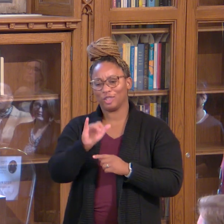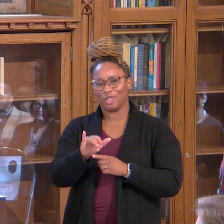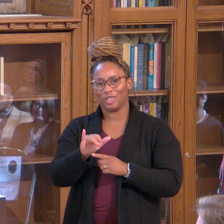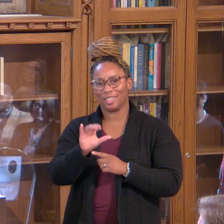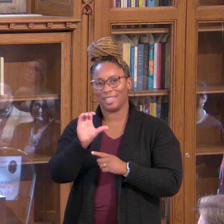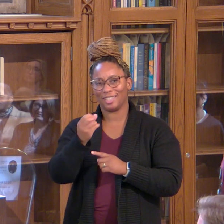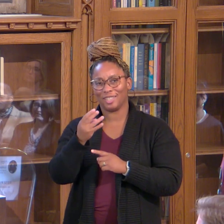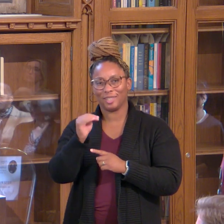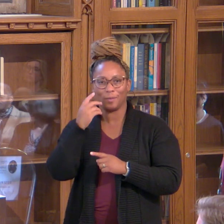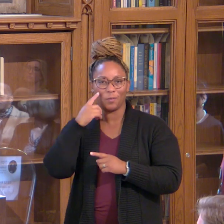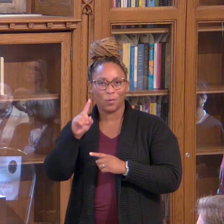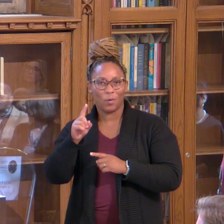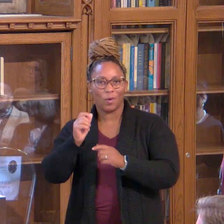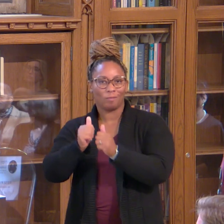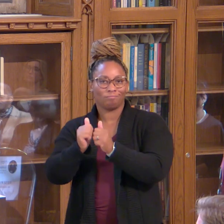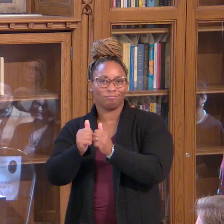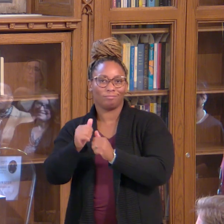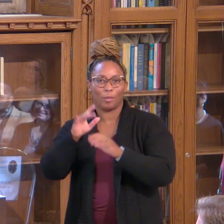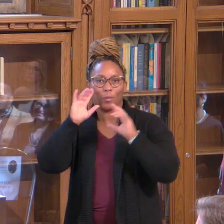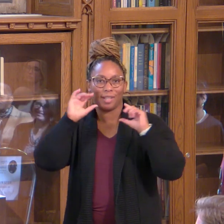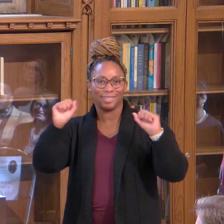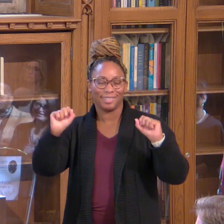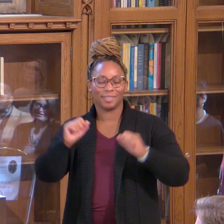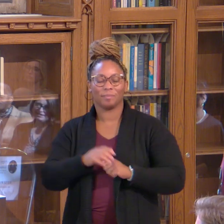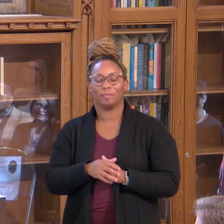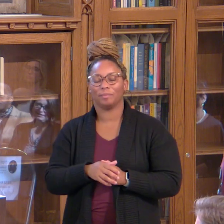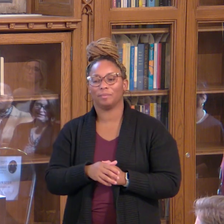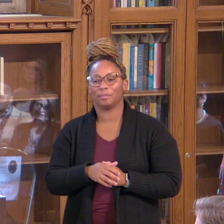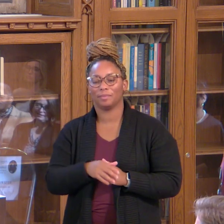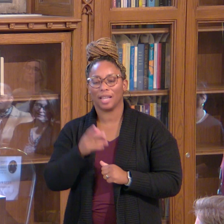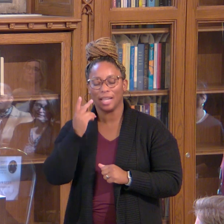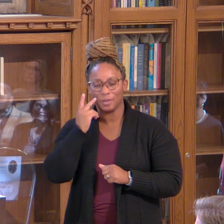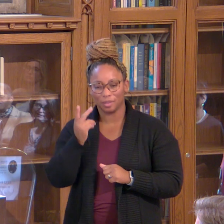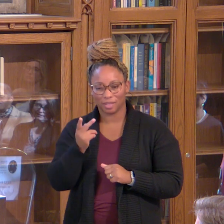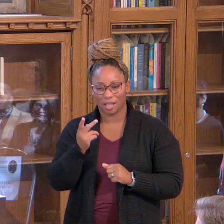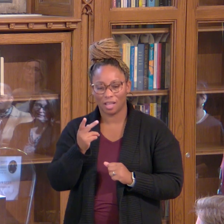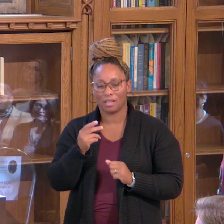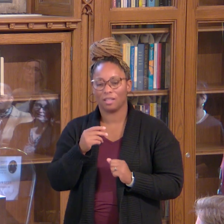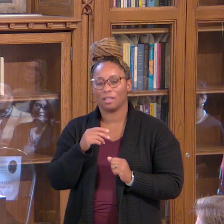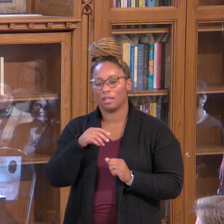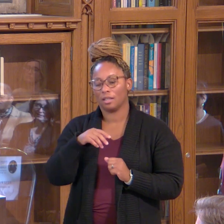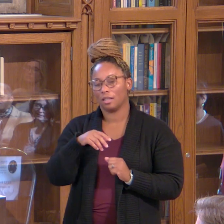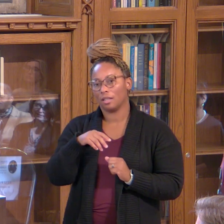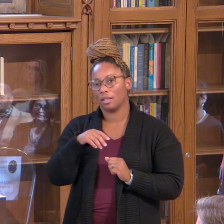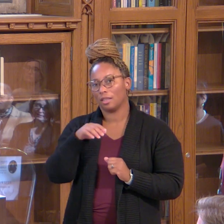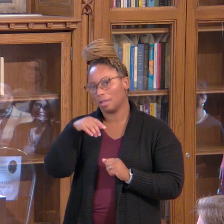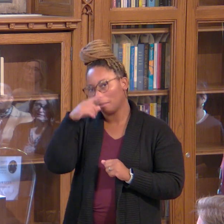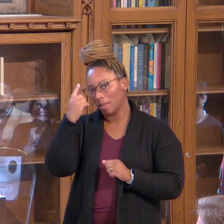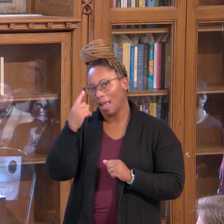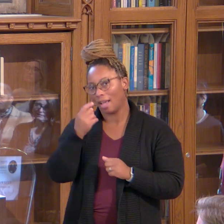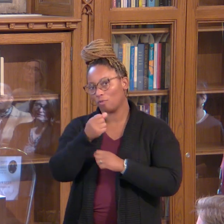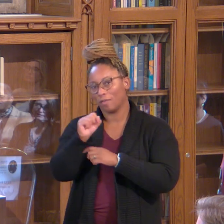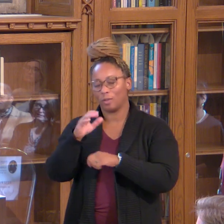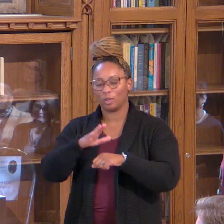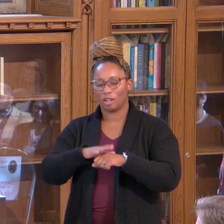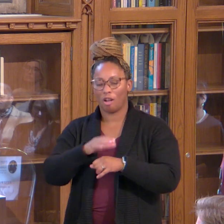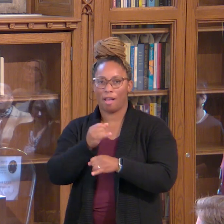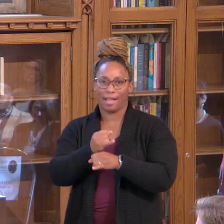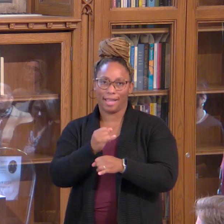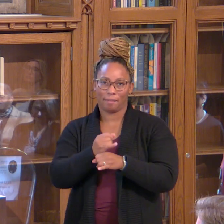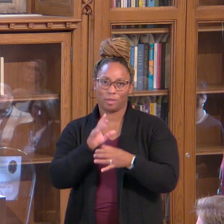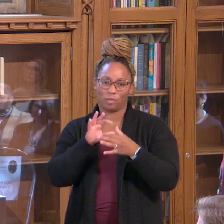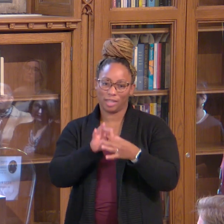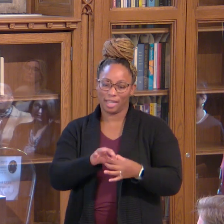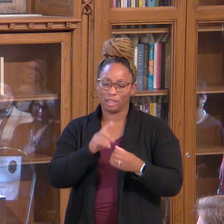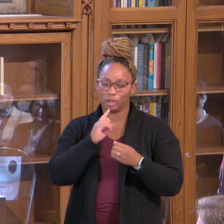the United States and you also o saw what historian Martha biondi called the black Revolution on campus in regard